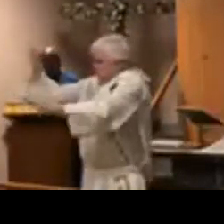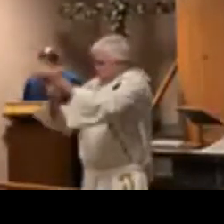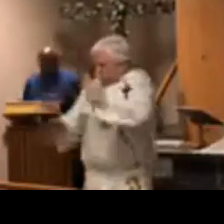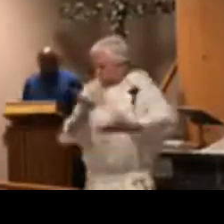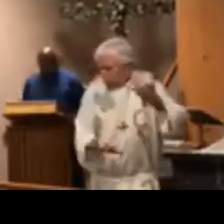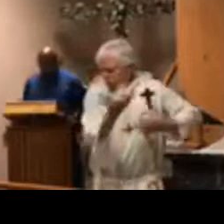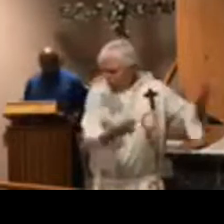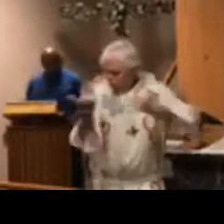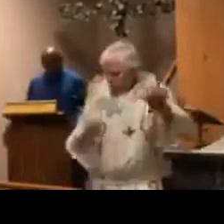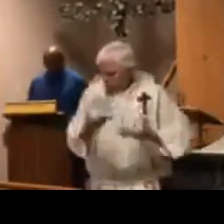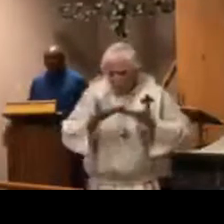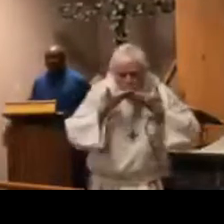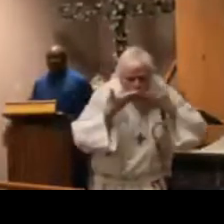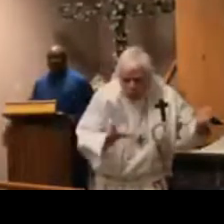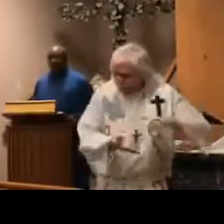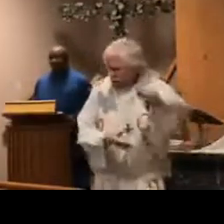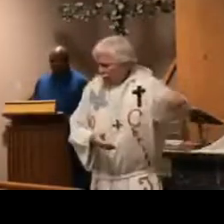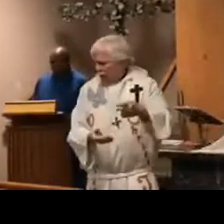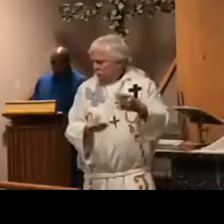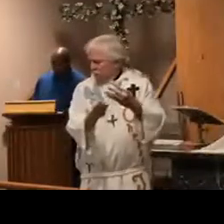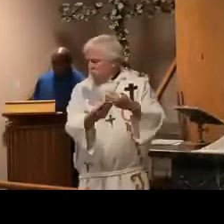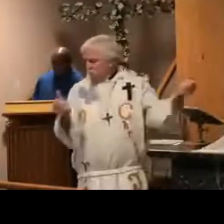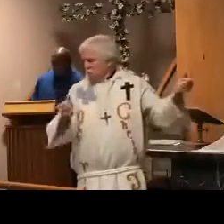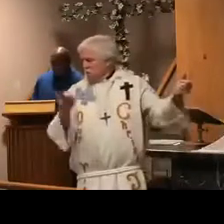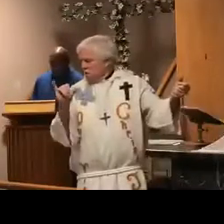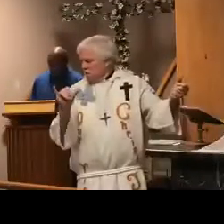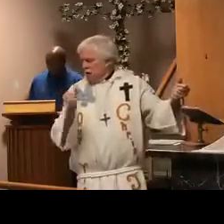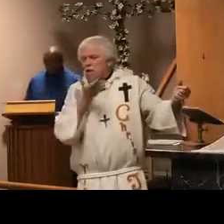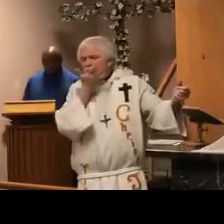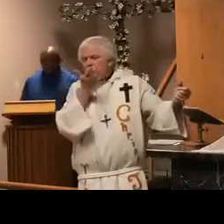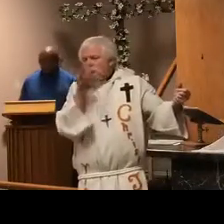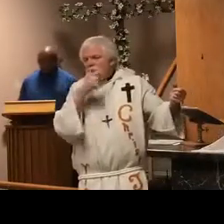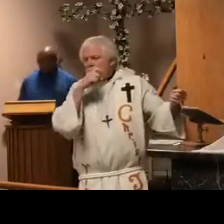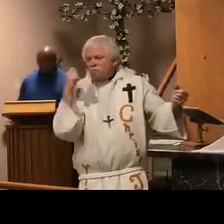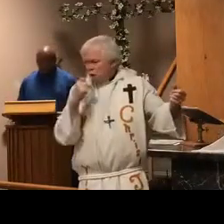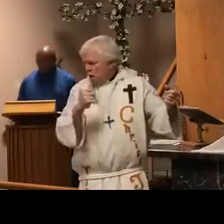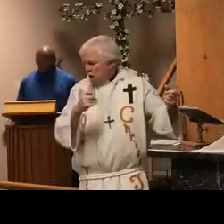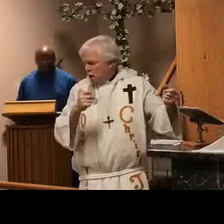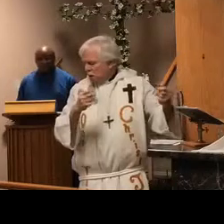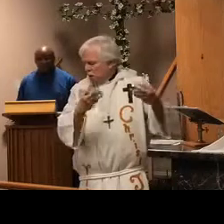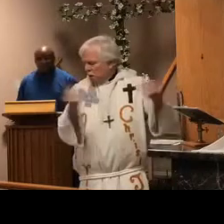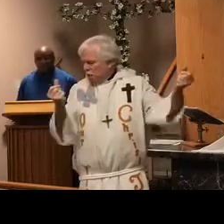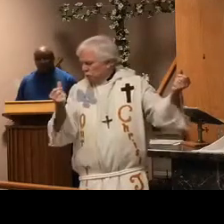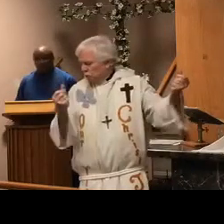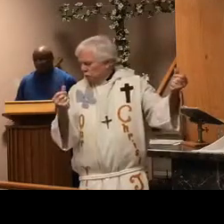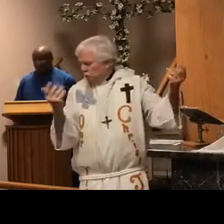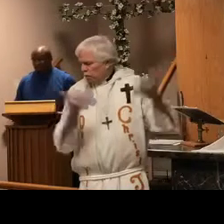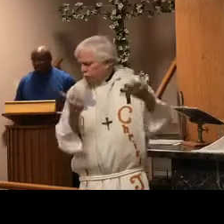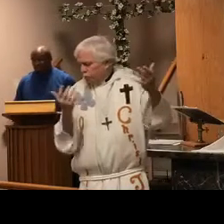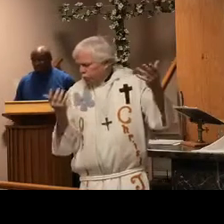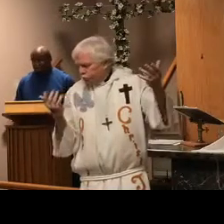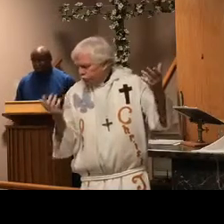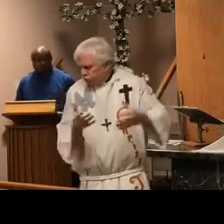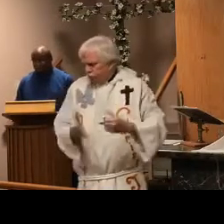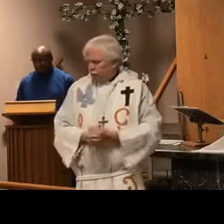that came against them. And just like straw, they were gone, to where no one will